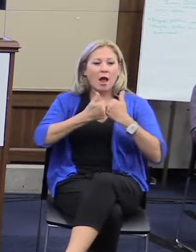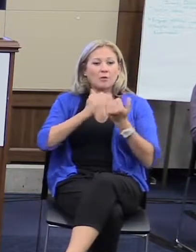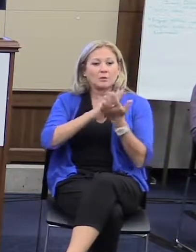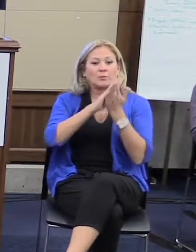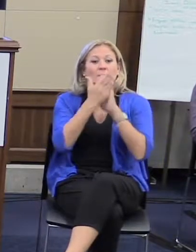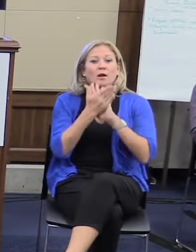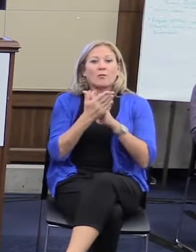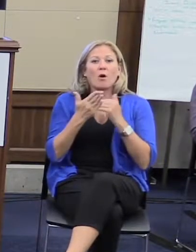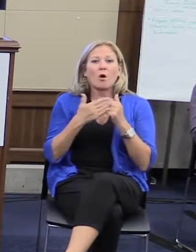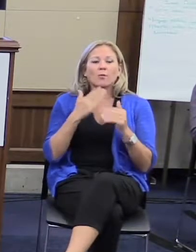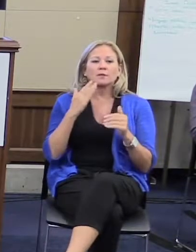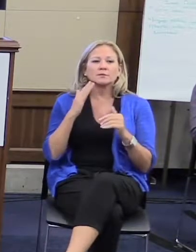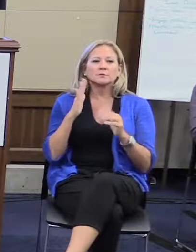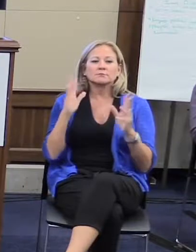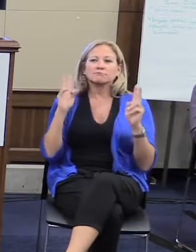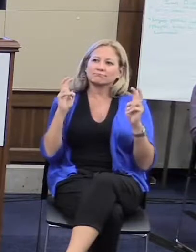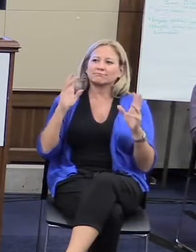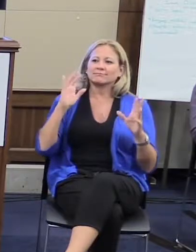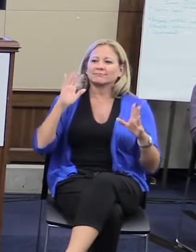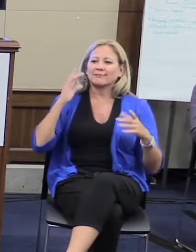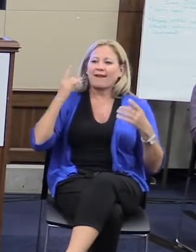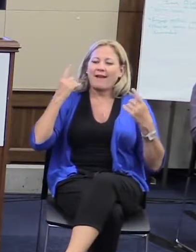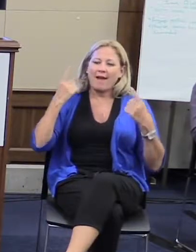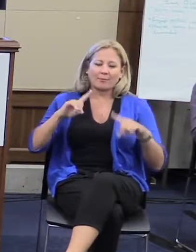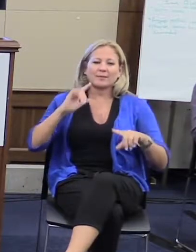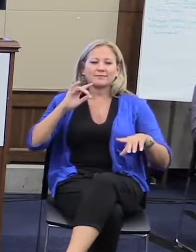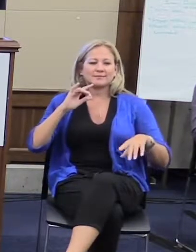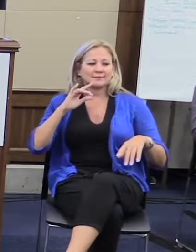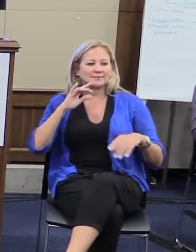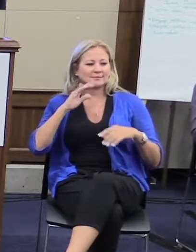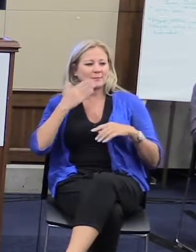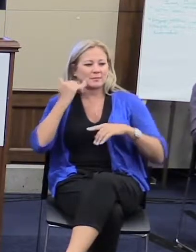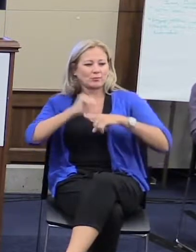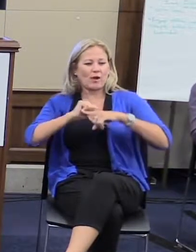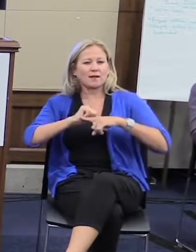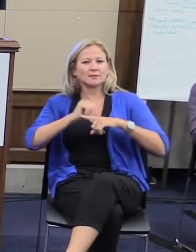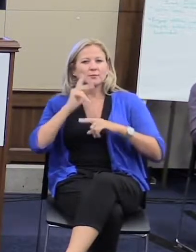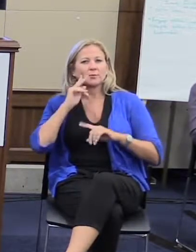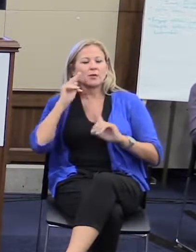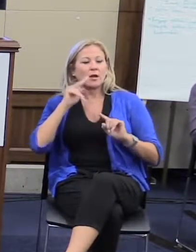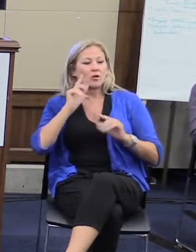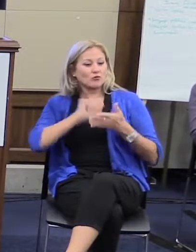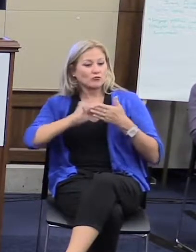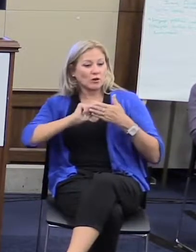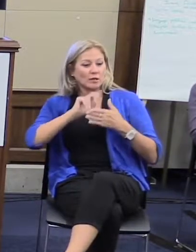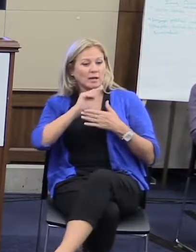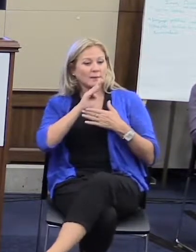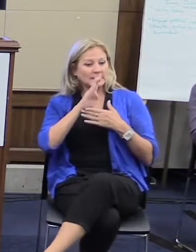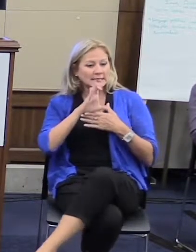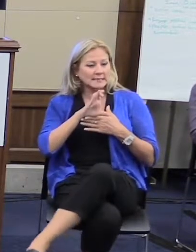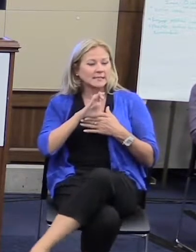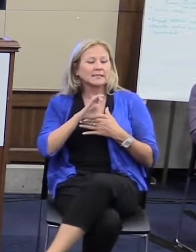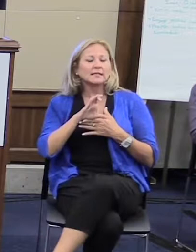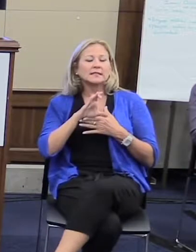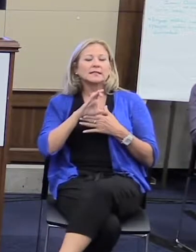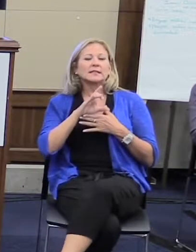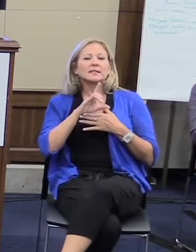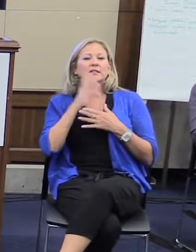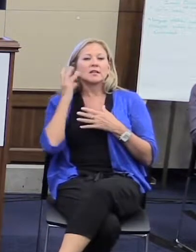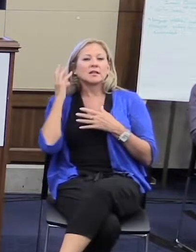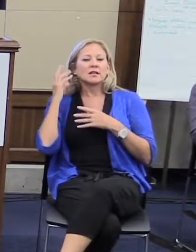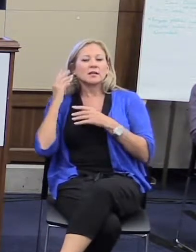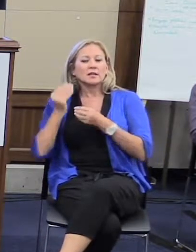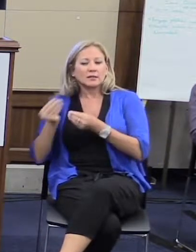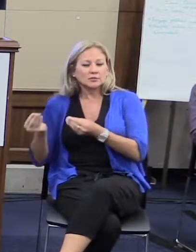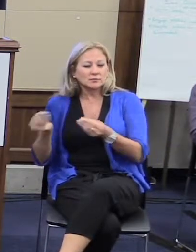like a accidental best practice. And the writers, the folks at NBC circulated that, and then the writers'